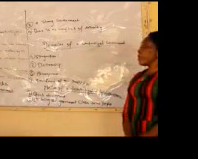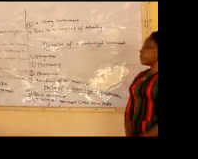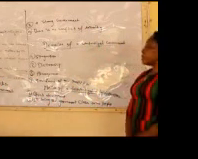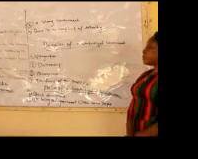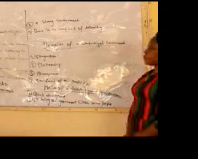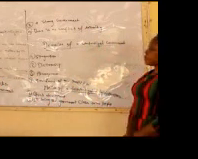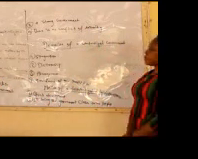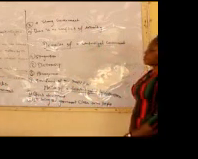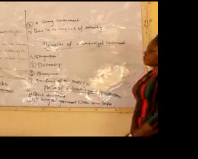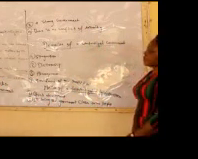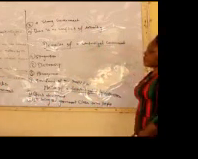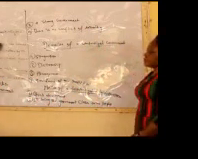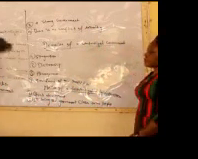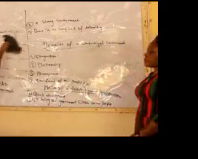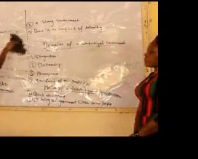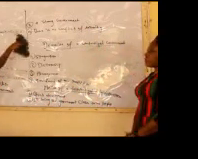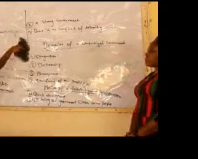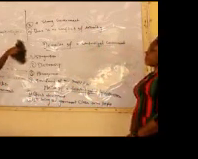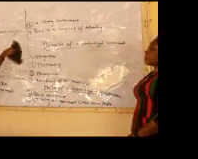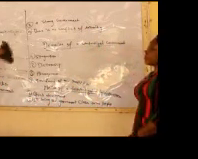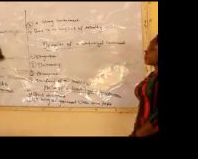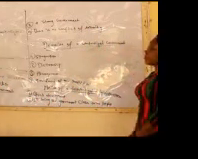of a centralized administration.